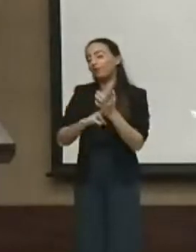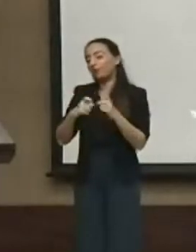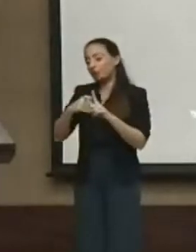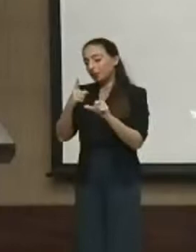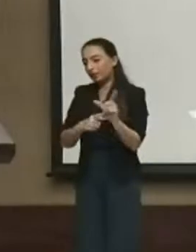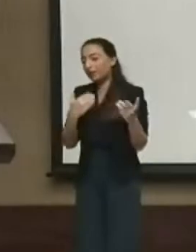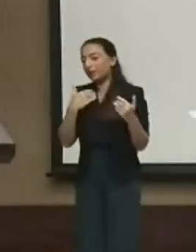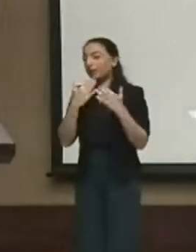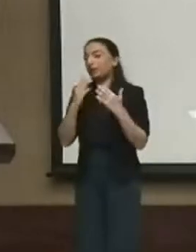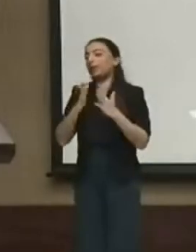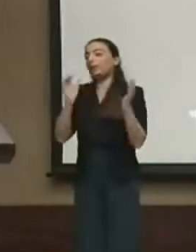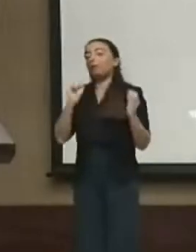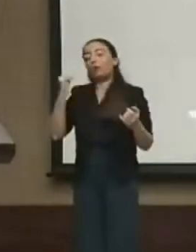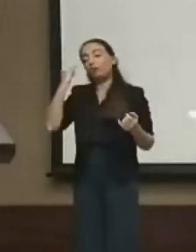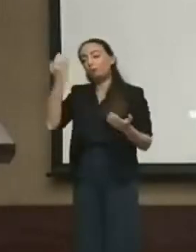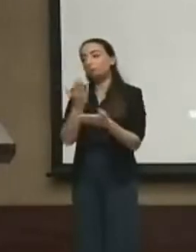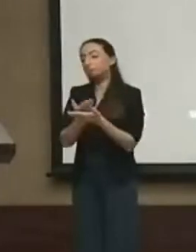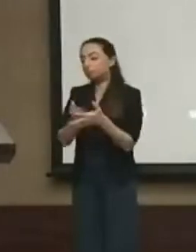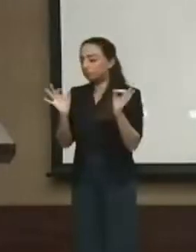Venkatesh, for your inputs.